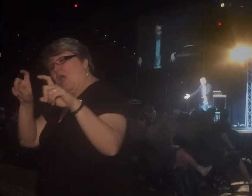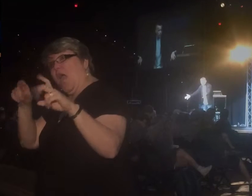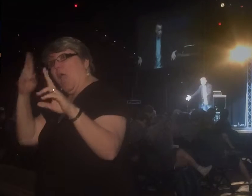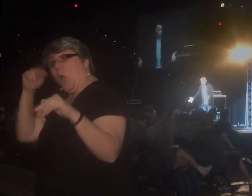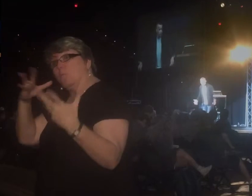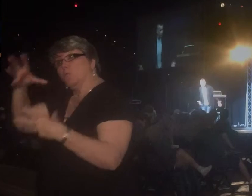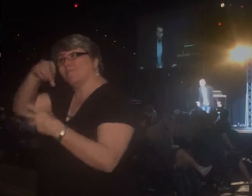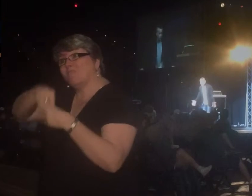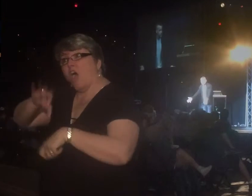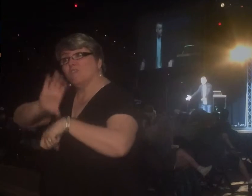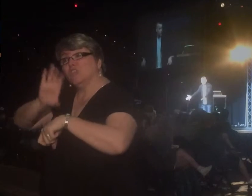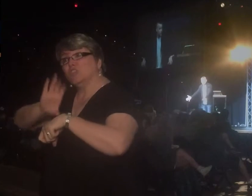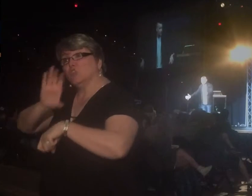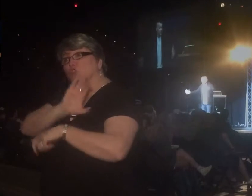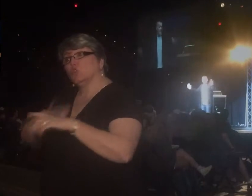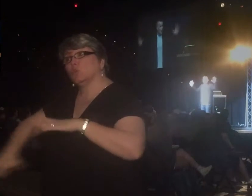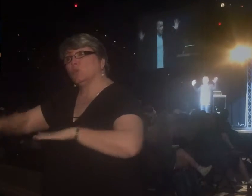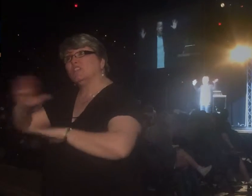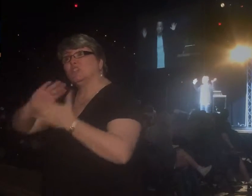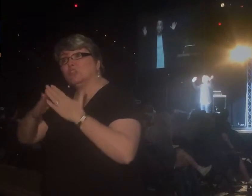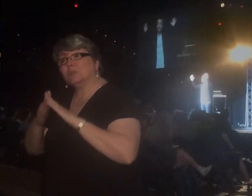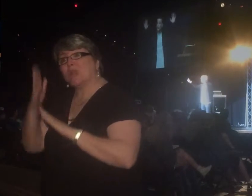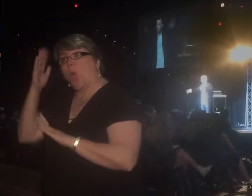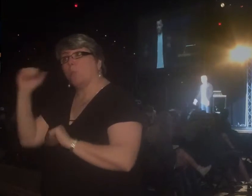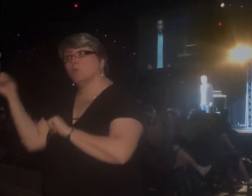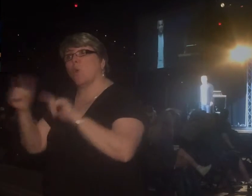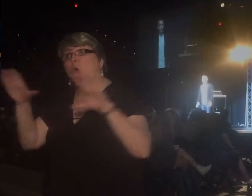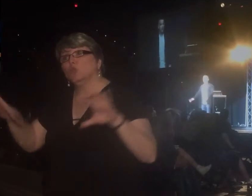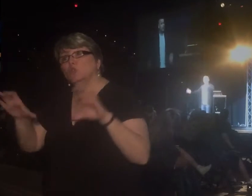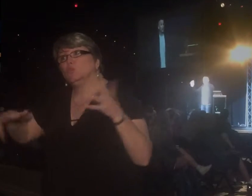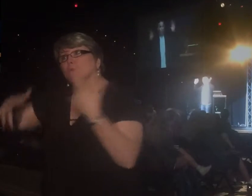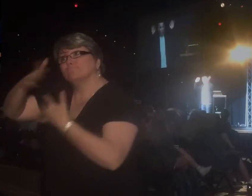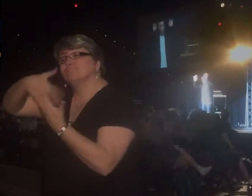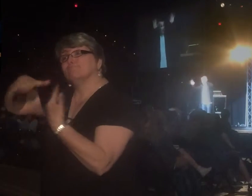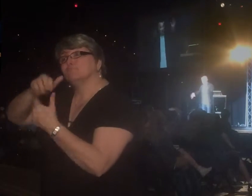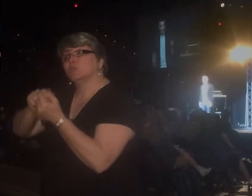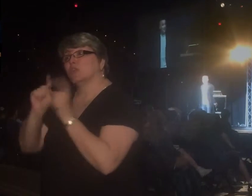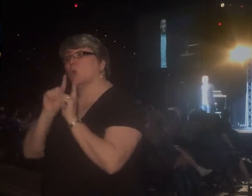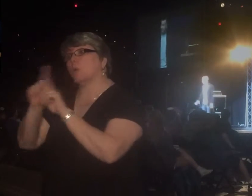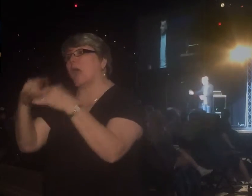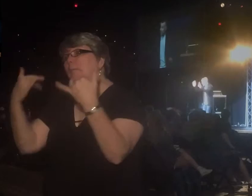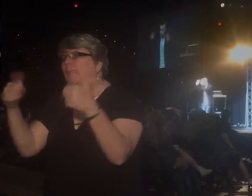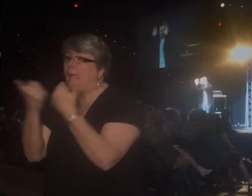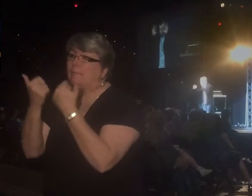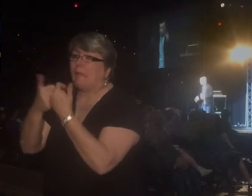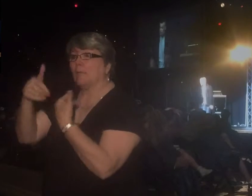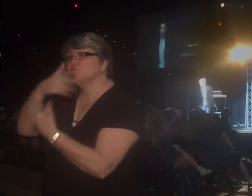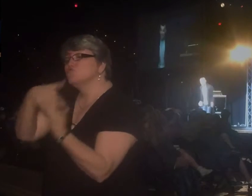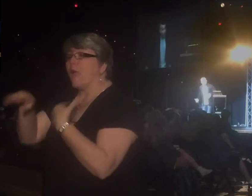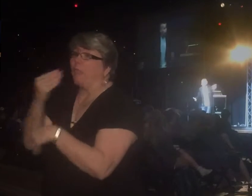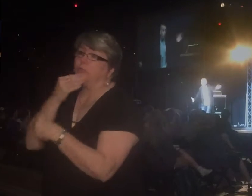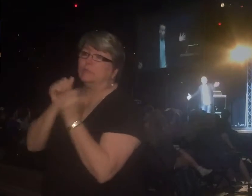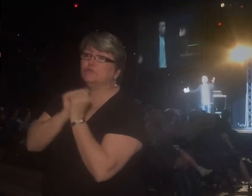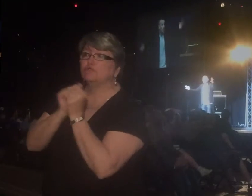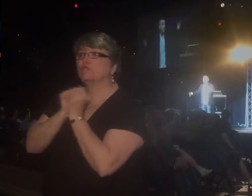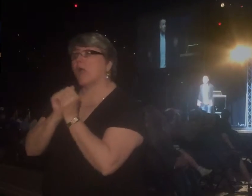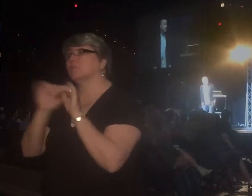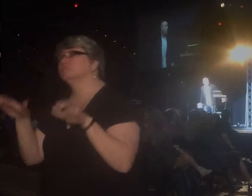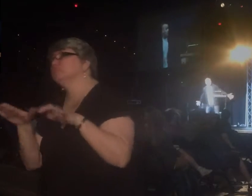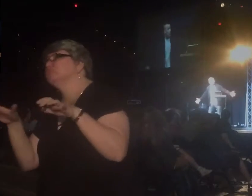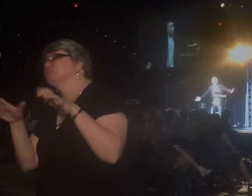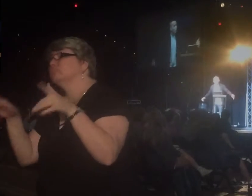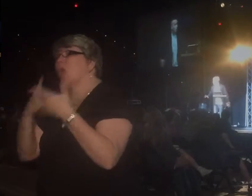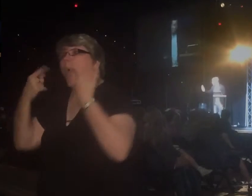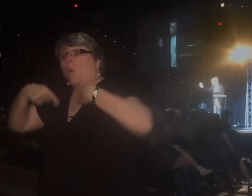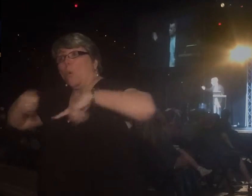I hope you're involved in a church, in a Christian community, and I hope you're all doing stuff together. You're going out and playing games together, you're brunching together, you're doing